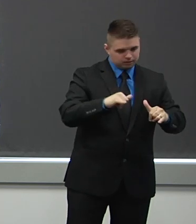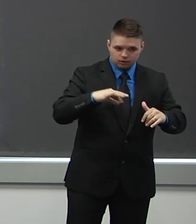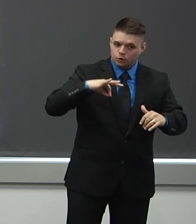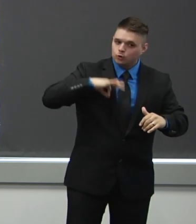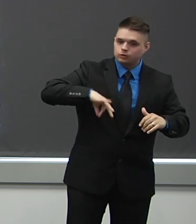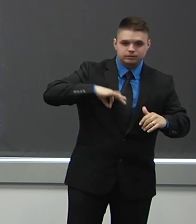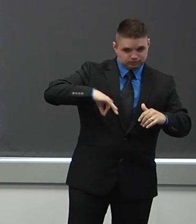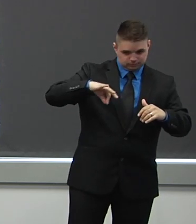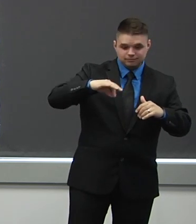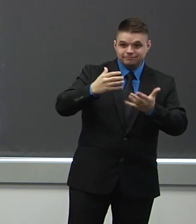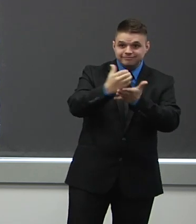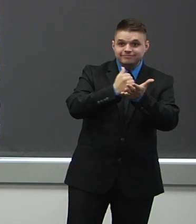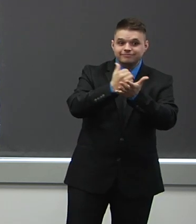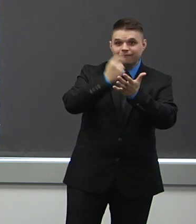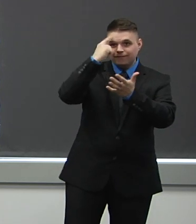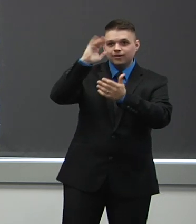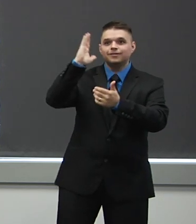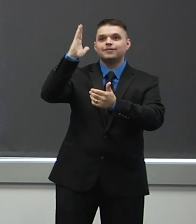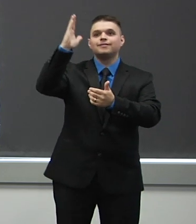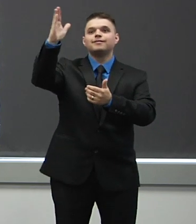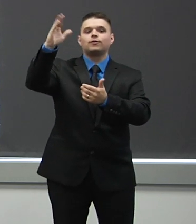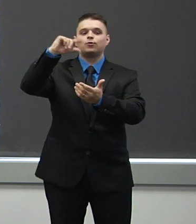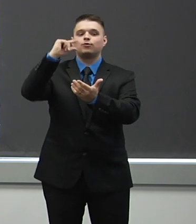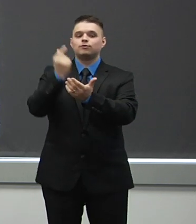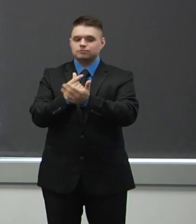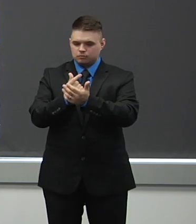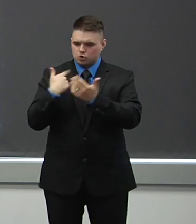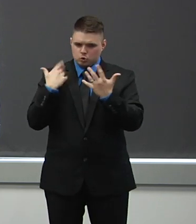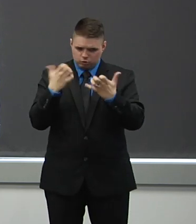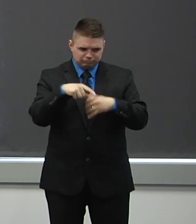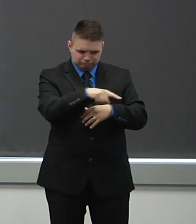and we want to be sure that they're not held back in any way